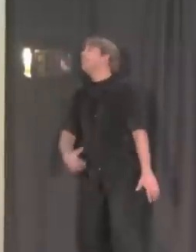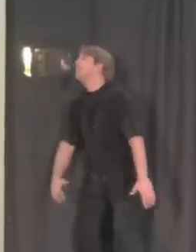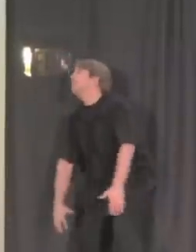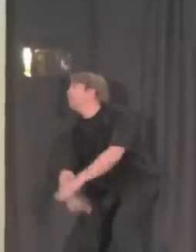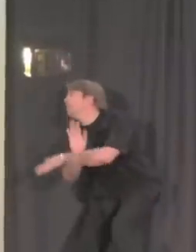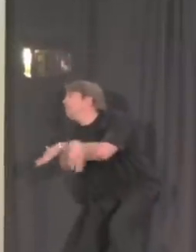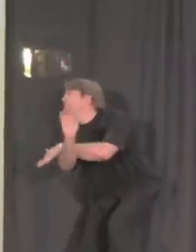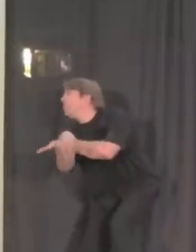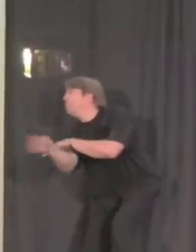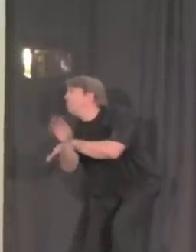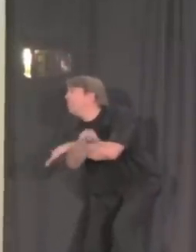Went to the third stall.